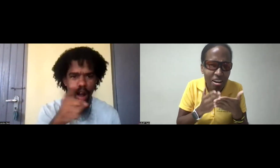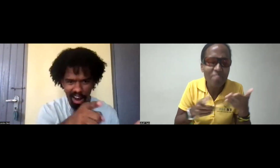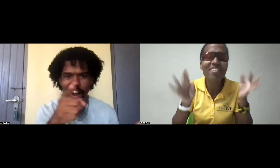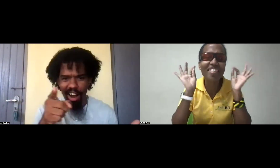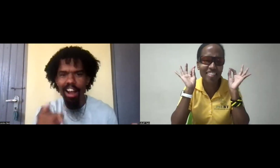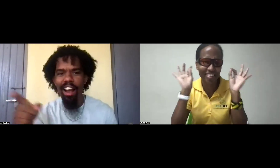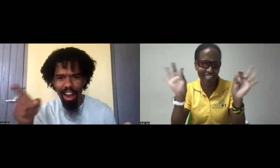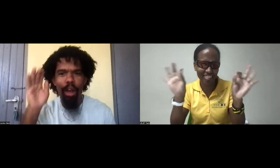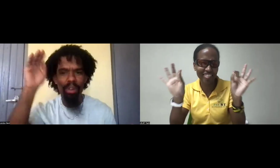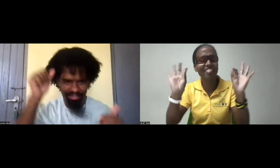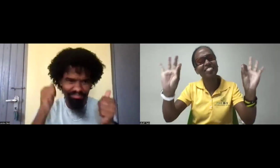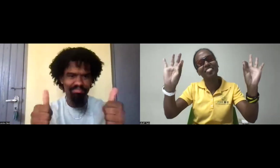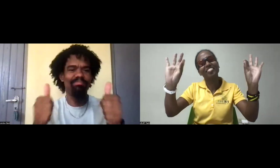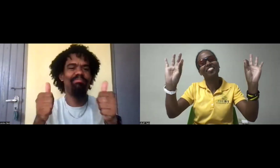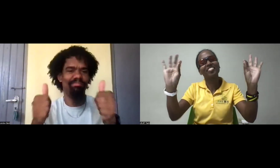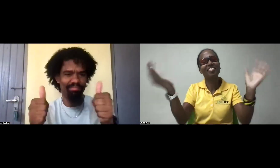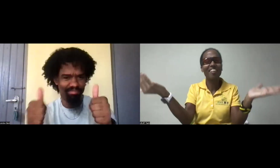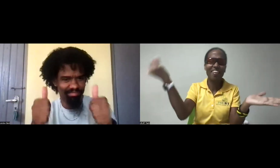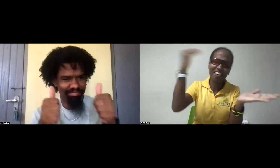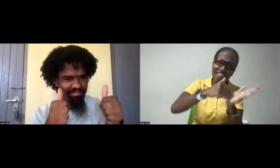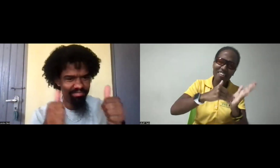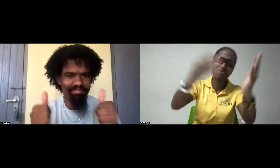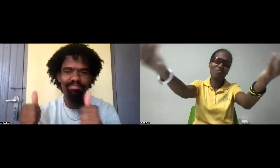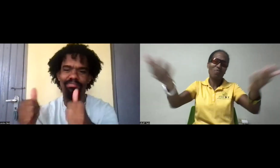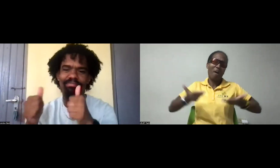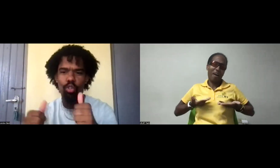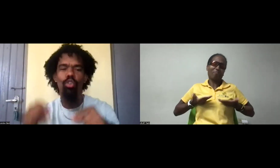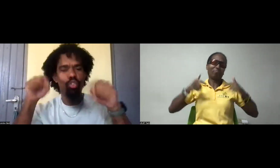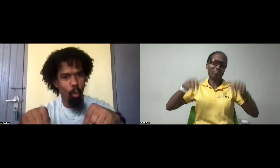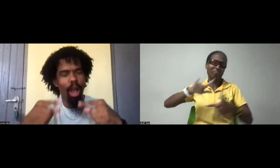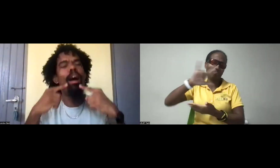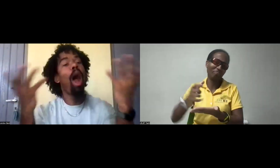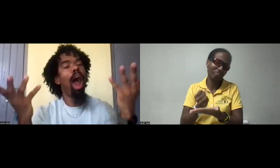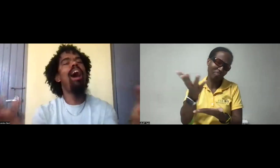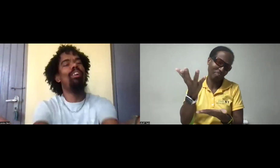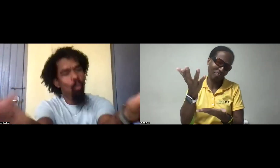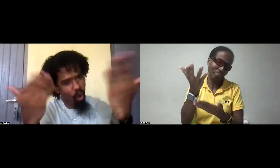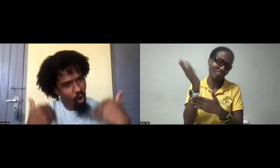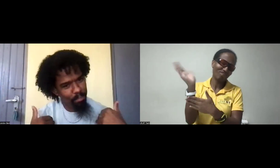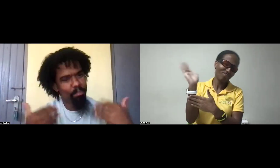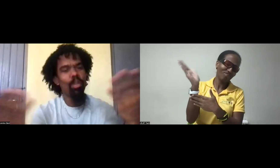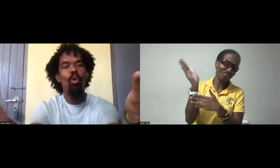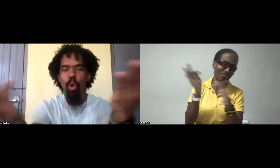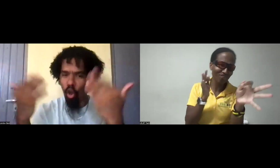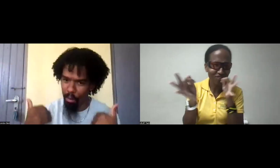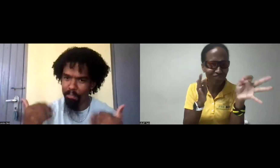you have some. Okay, nice, nice, nice, nice. So again, I want to welcome you, and this is the JSL